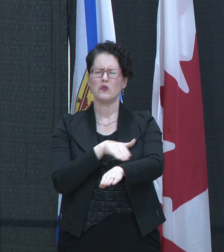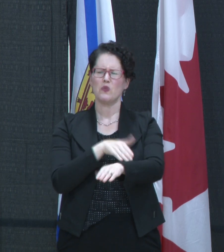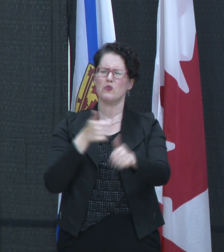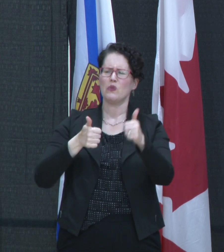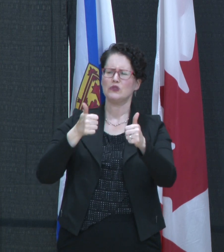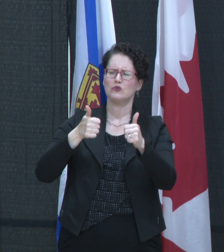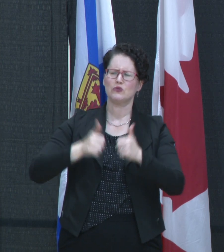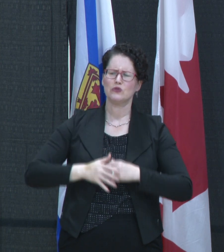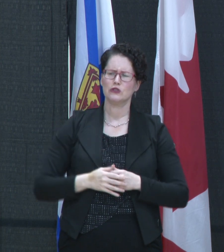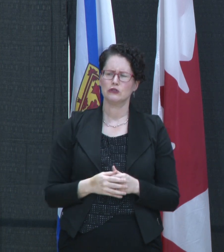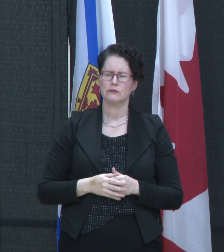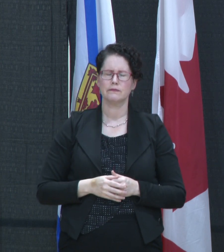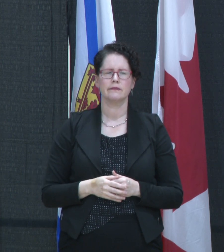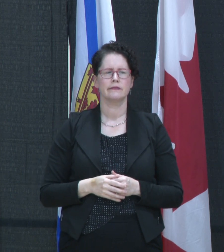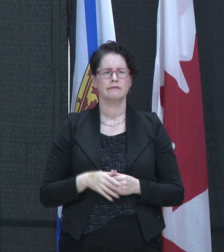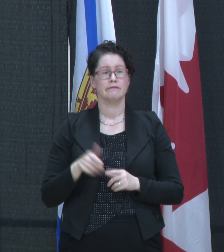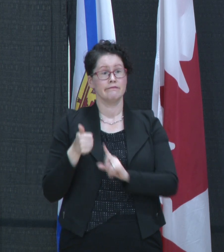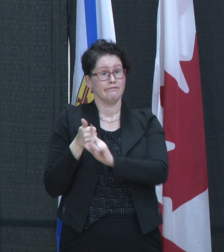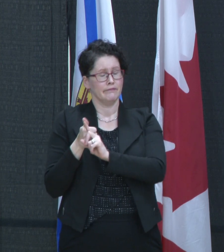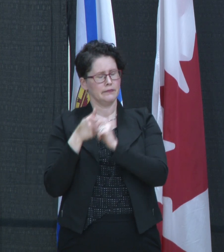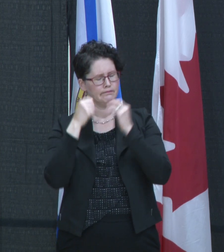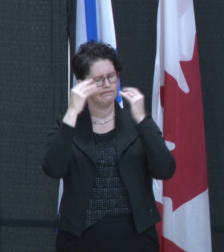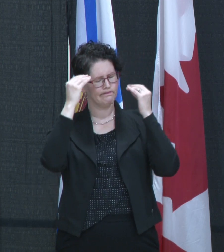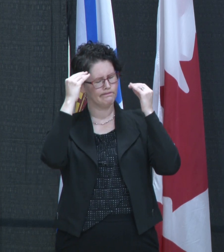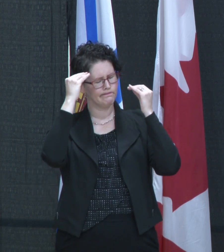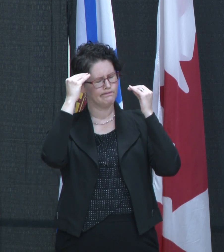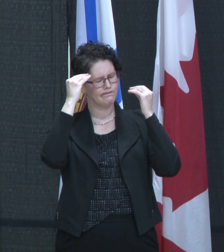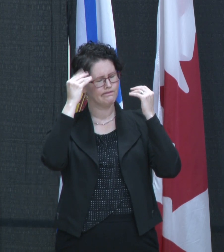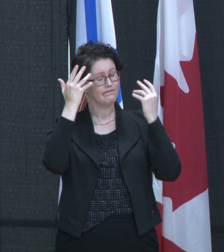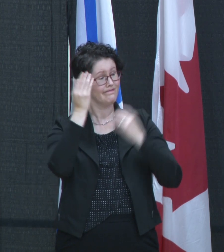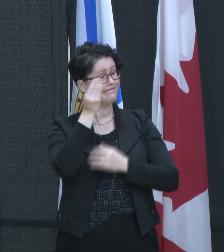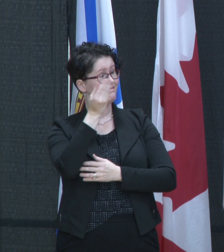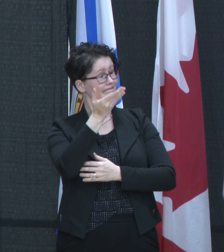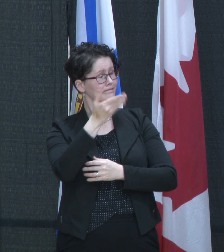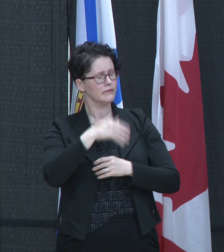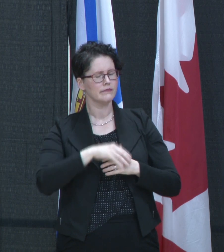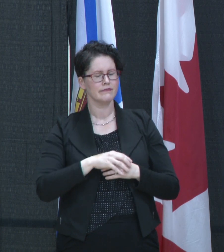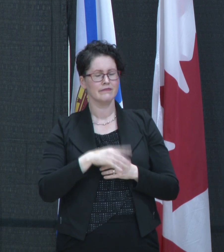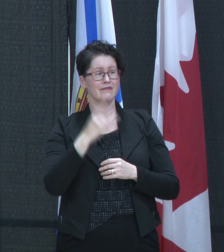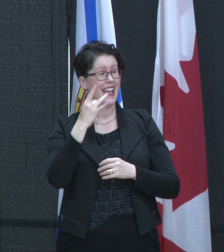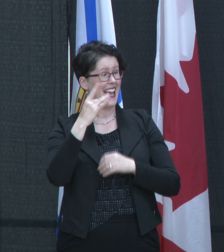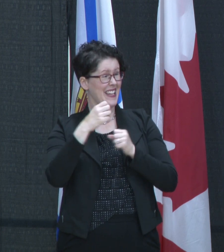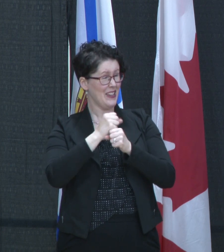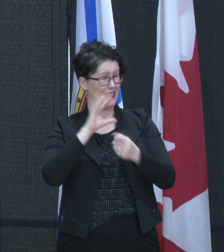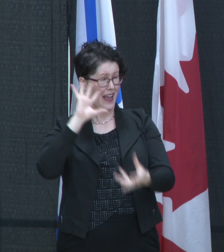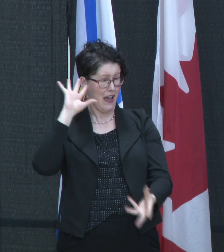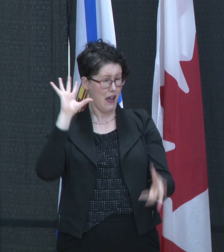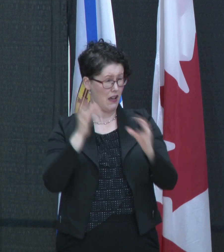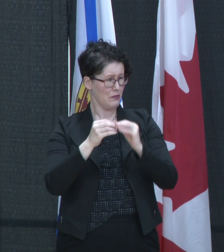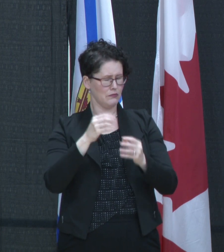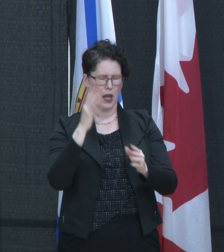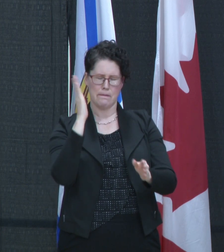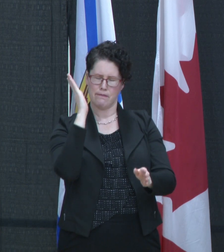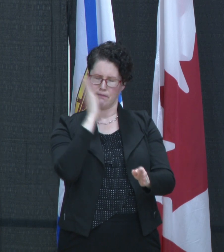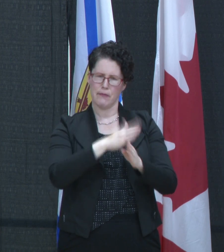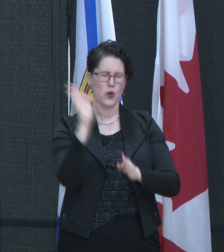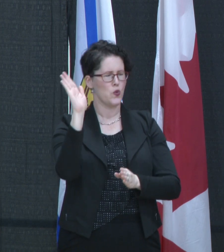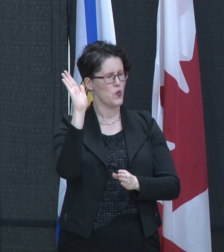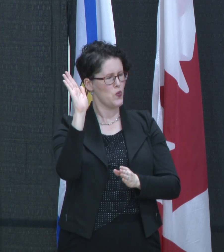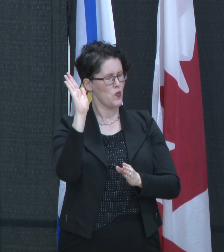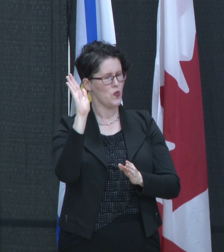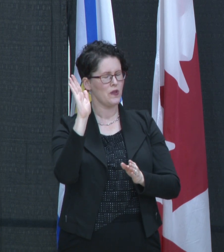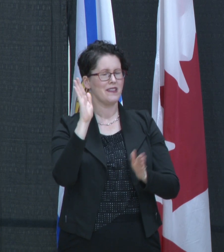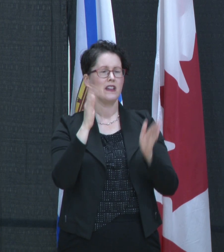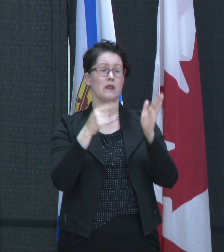slow? She thought for a moment. She said, you know what? She said, the 8 years went by just like that. But she said, some days